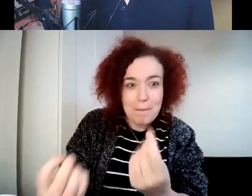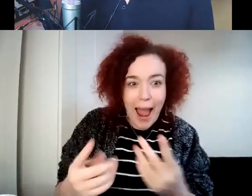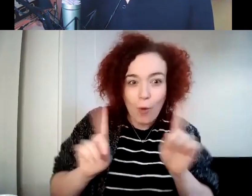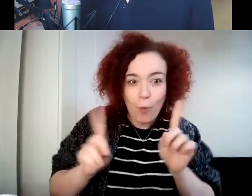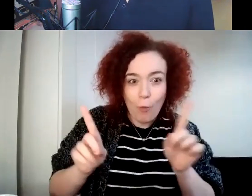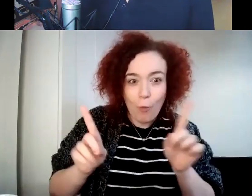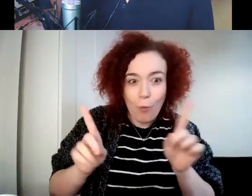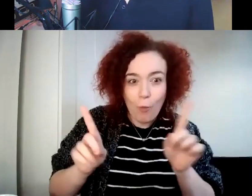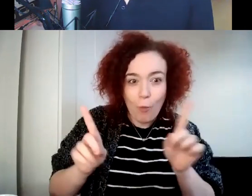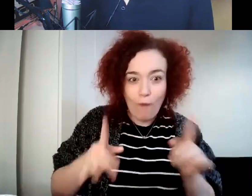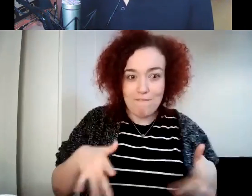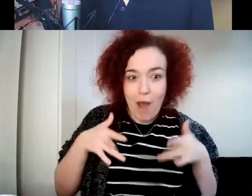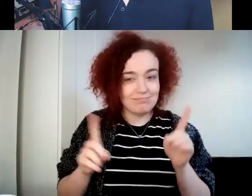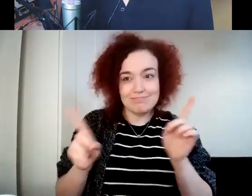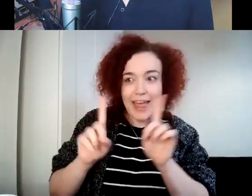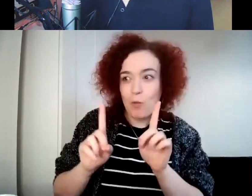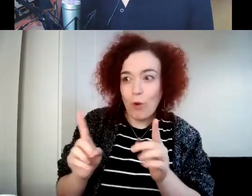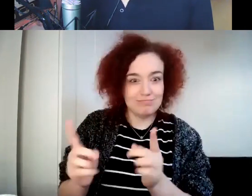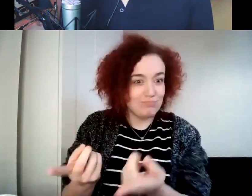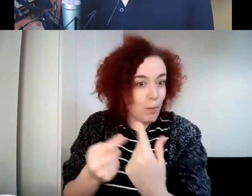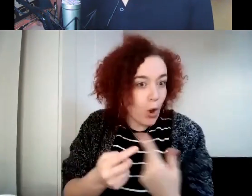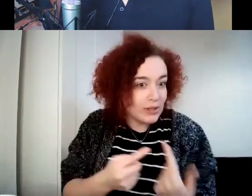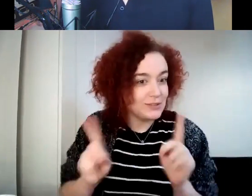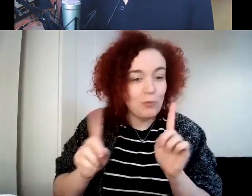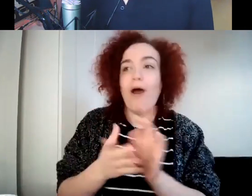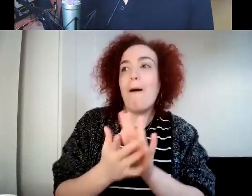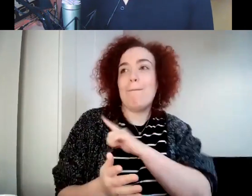to show, so basically get feedback from the audience to